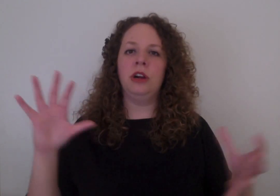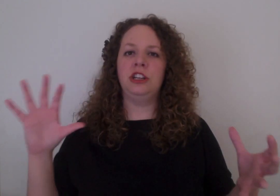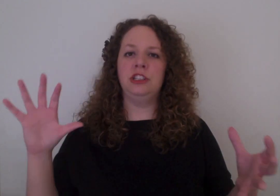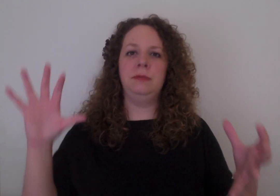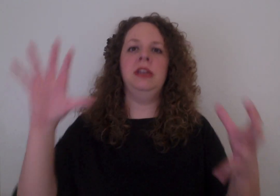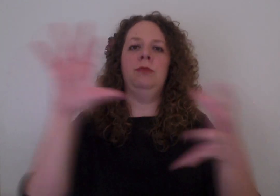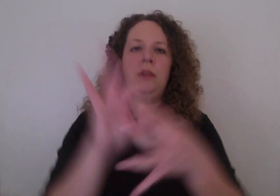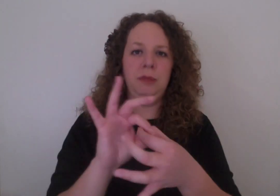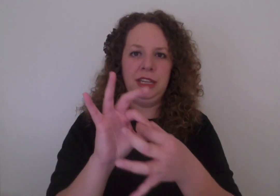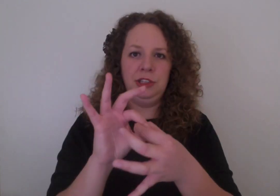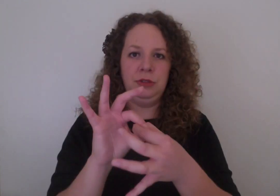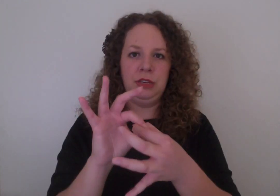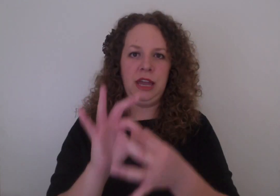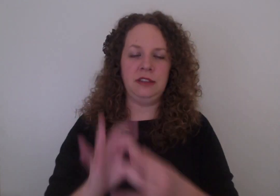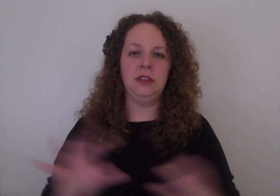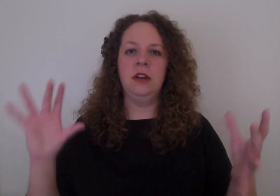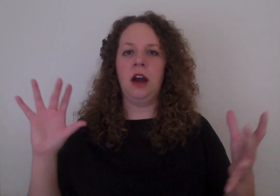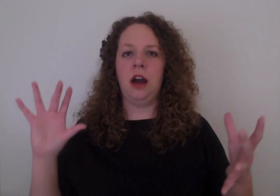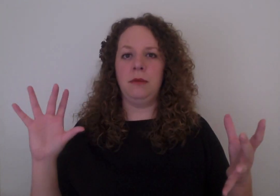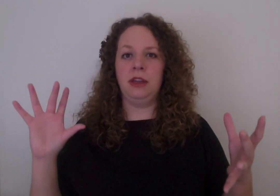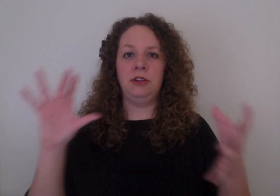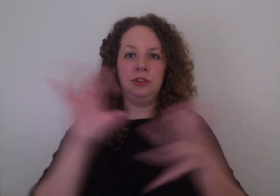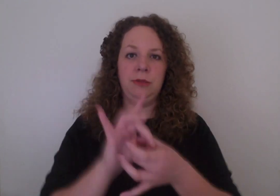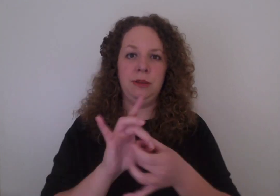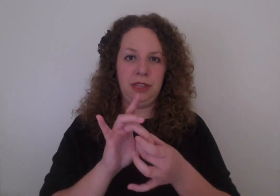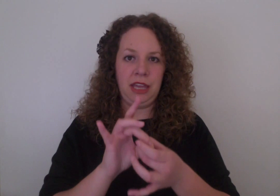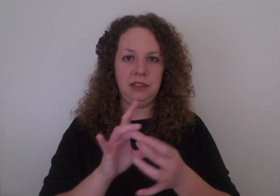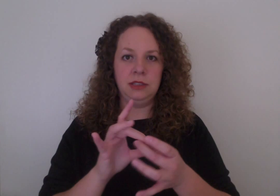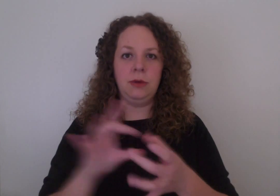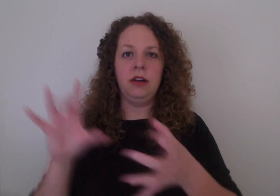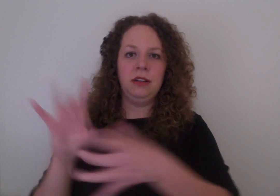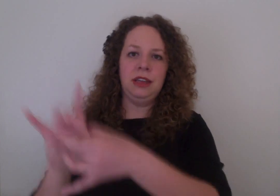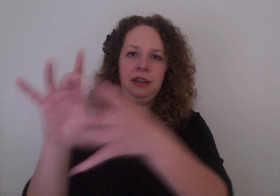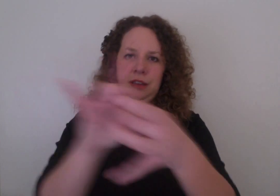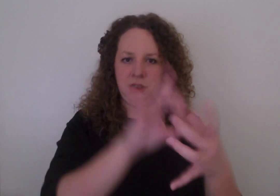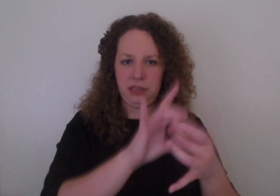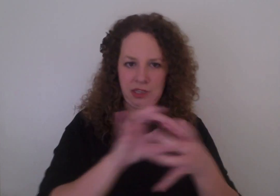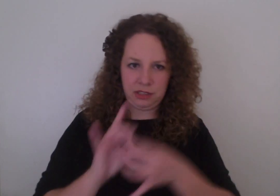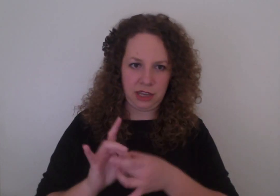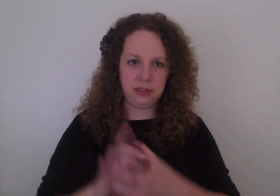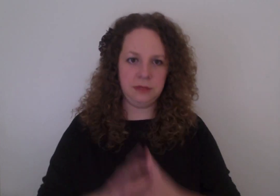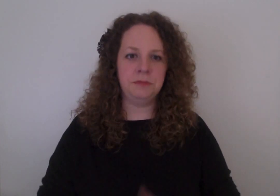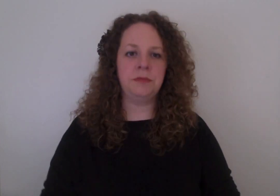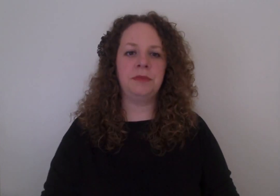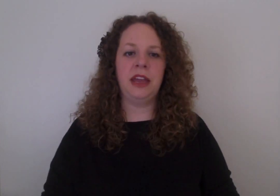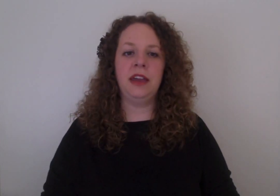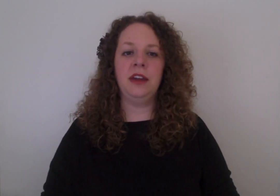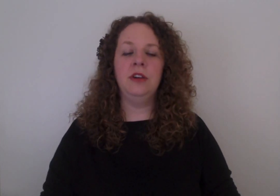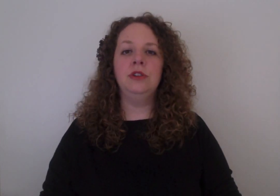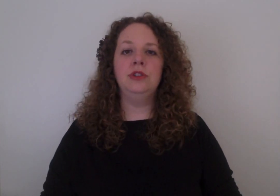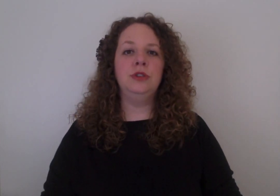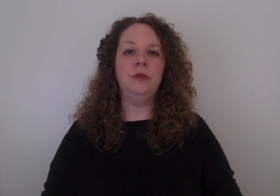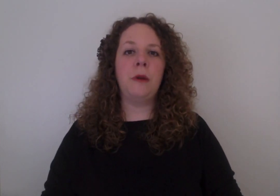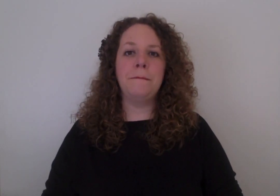just be in one place to connect. It can also be with 8s as well. Connect, connect, connect, connect. Okay. To